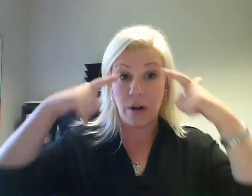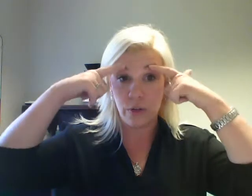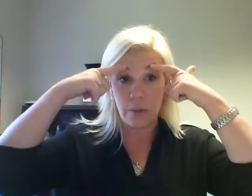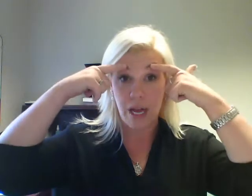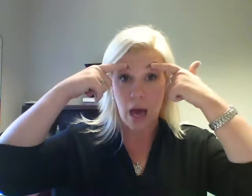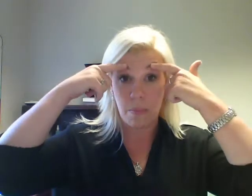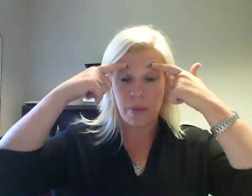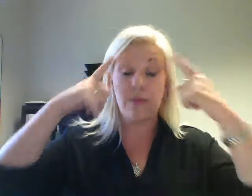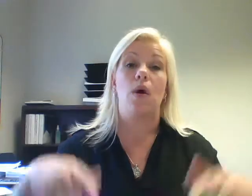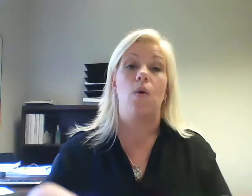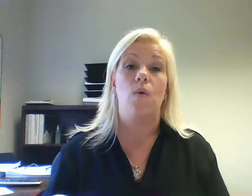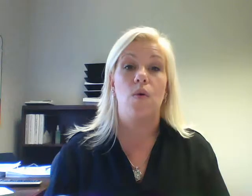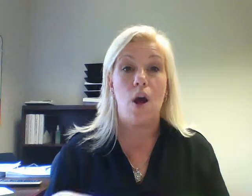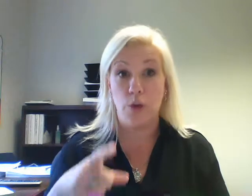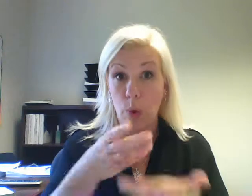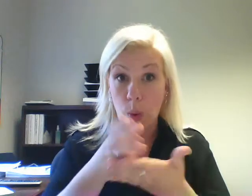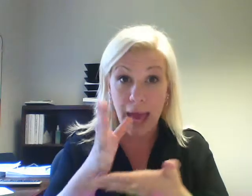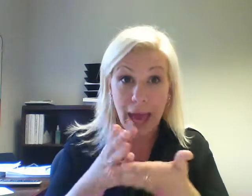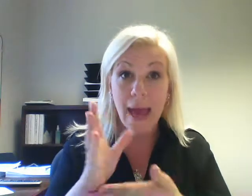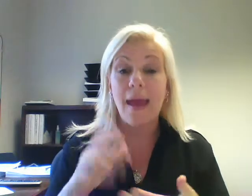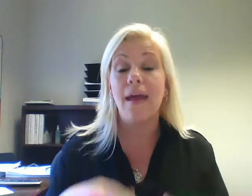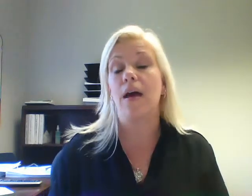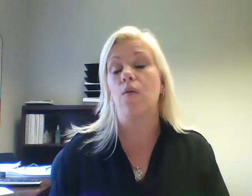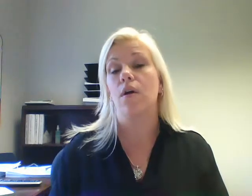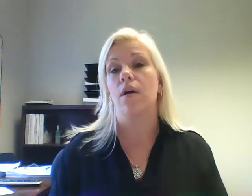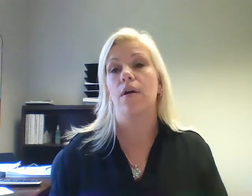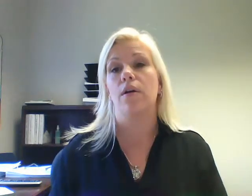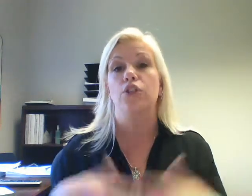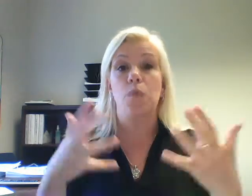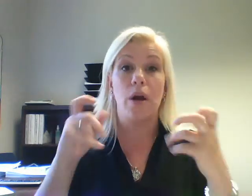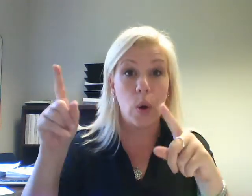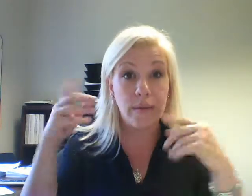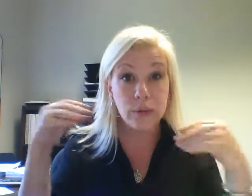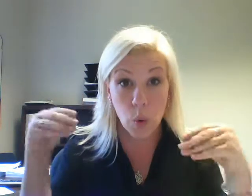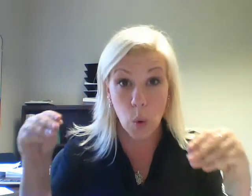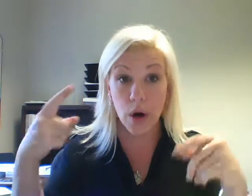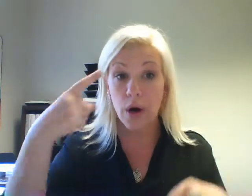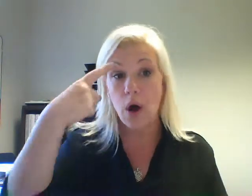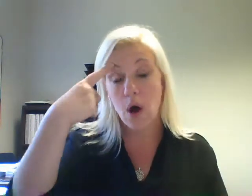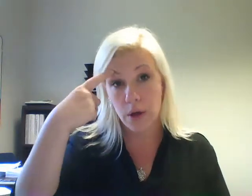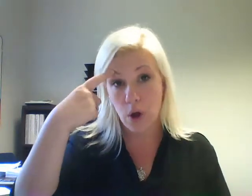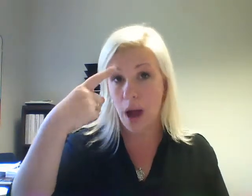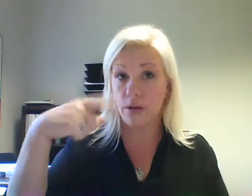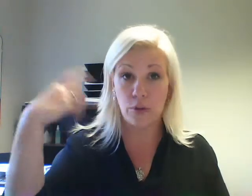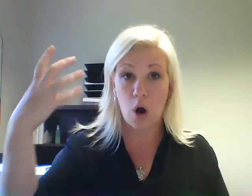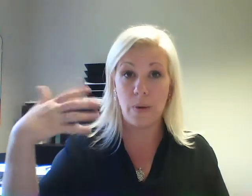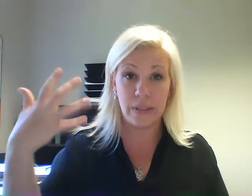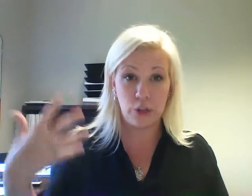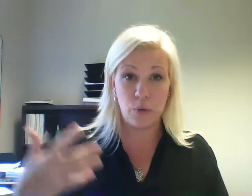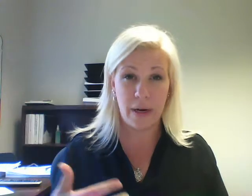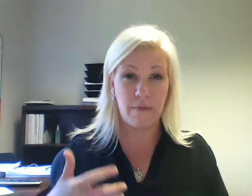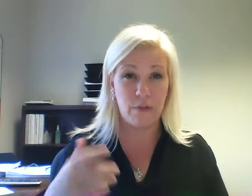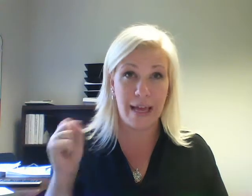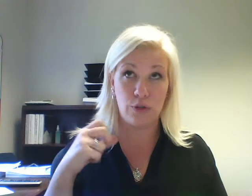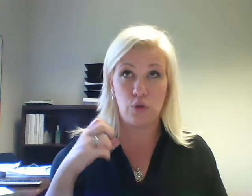are going to be up. So are you okay? Or do you want to go to the store? All your eyebrows are always up because you're waiting for a yes